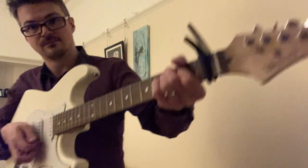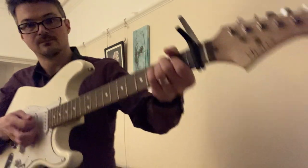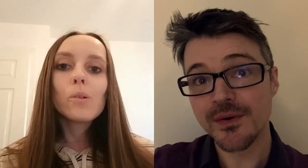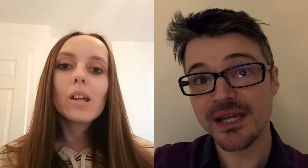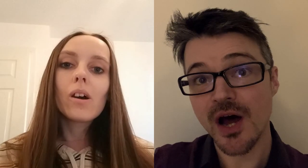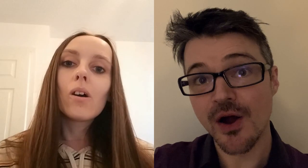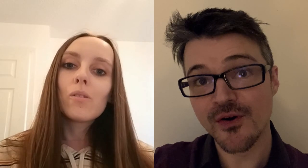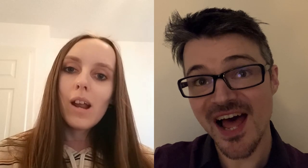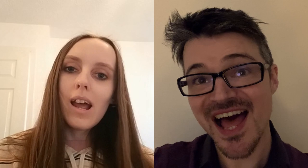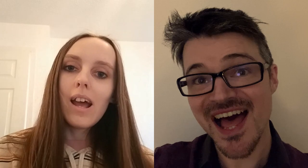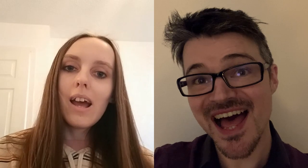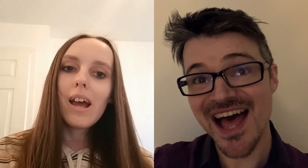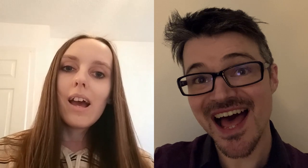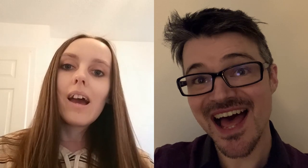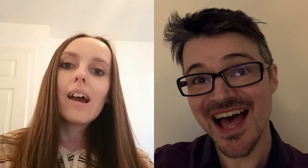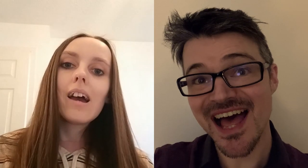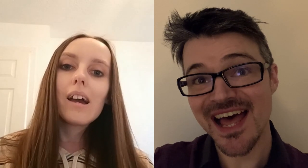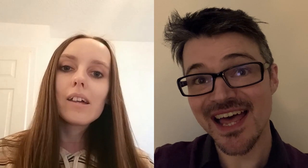alright, doing